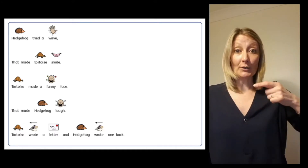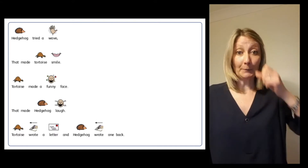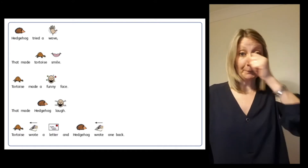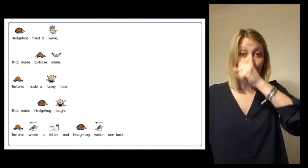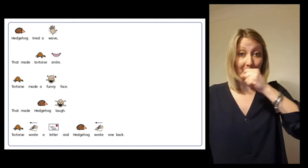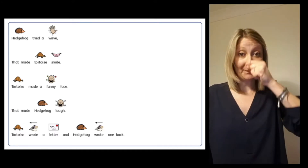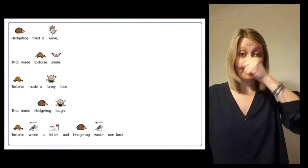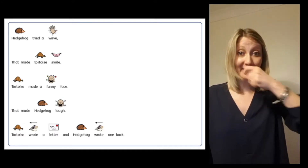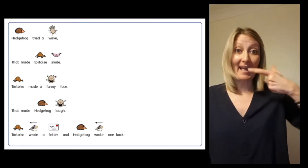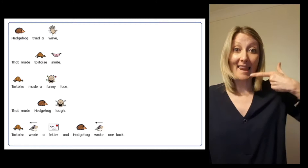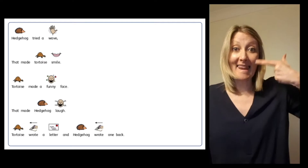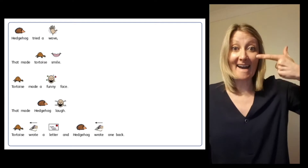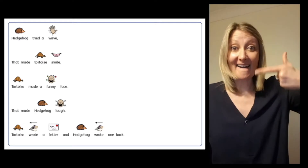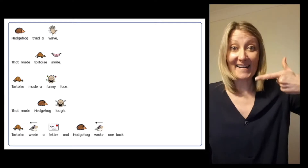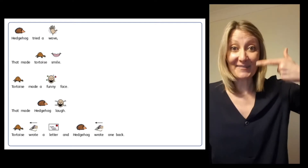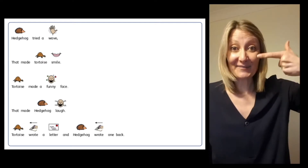Hedgehog